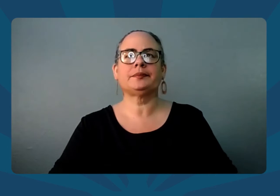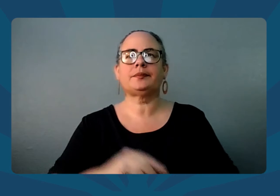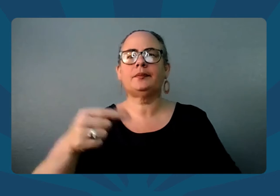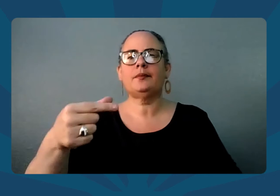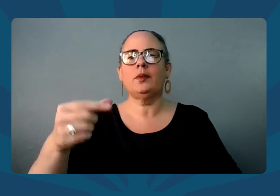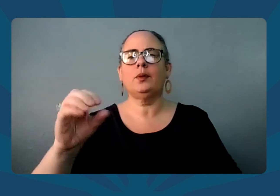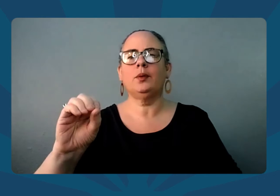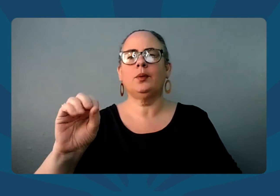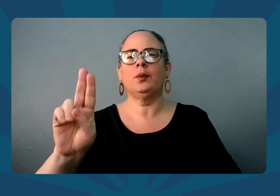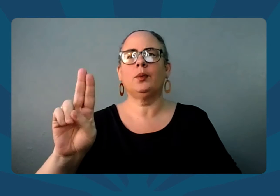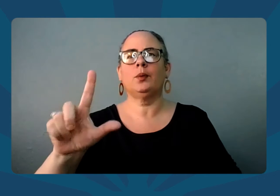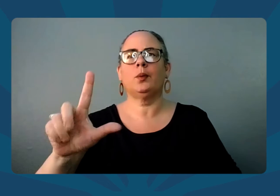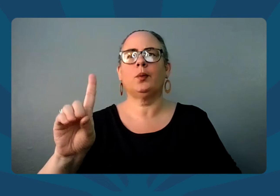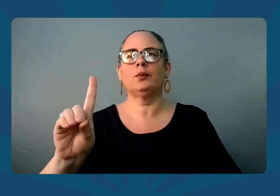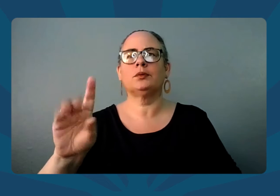Website